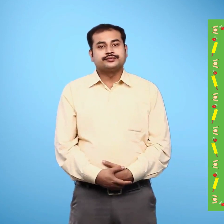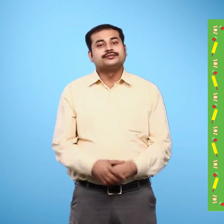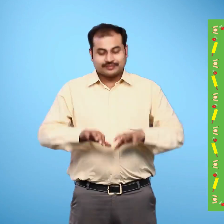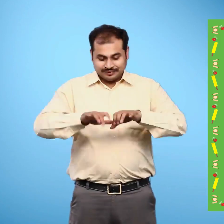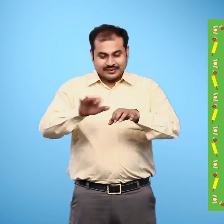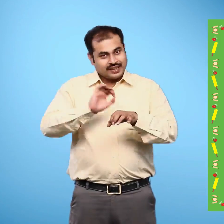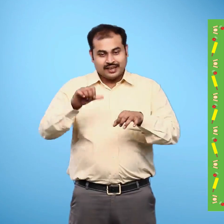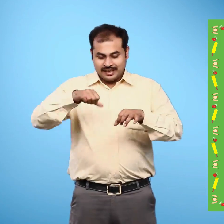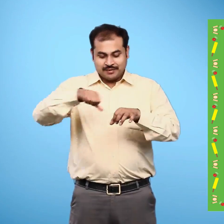Using scissors,